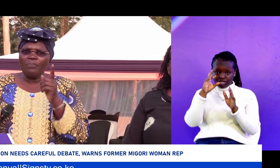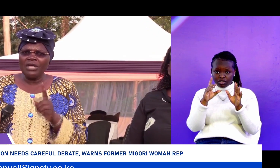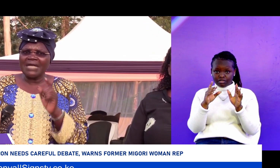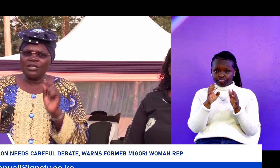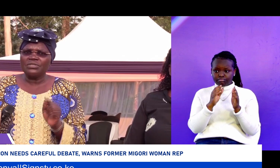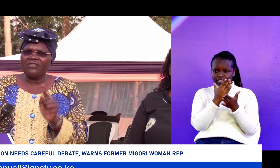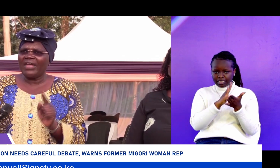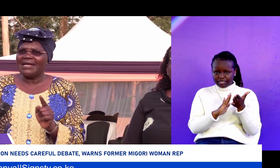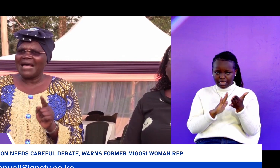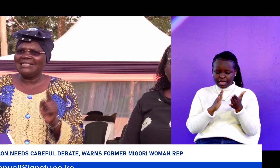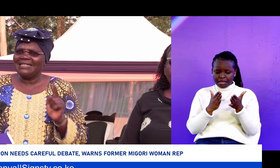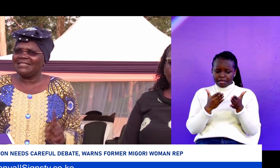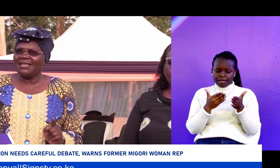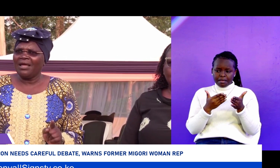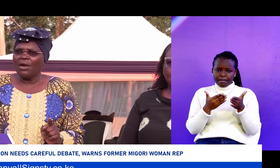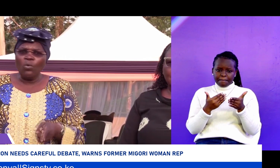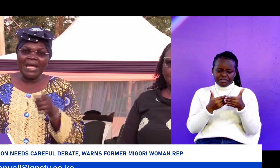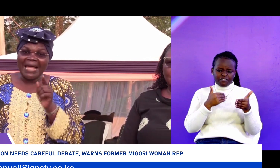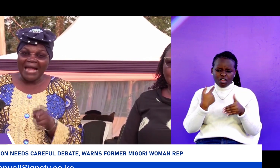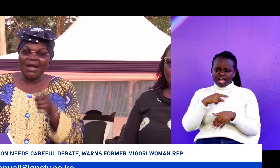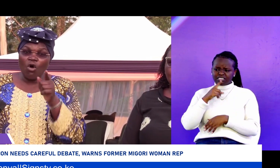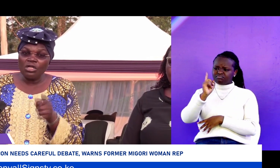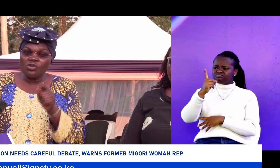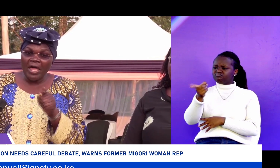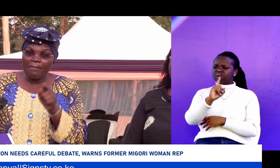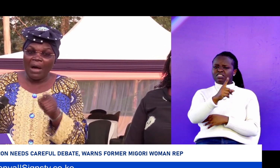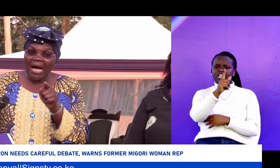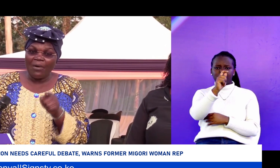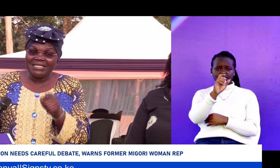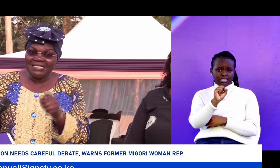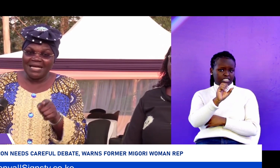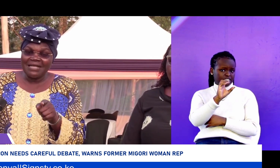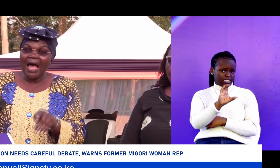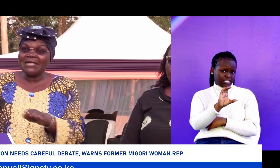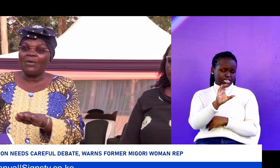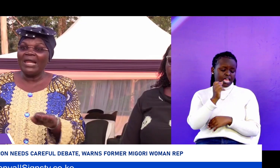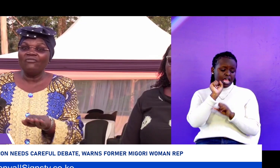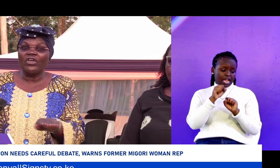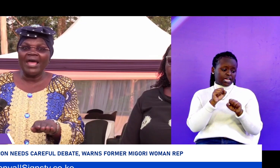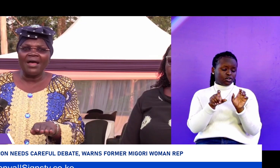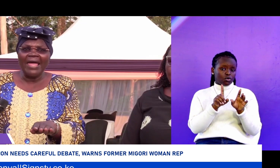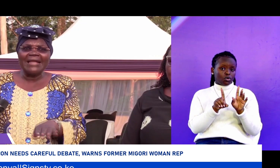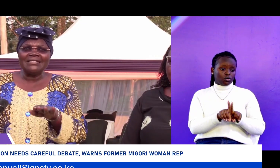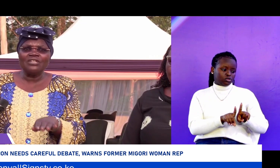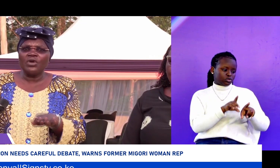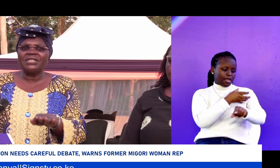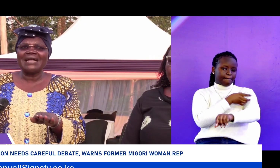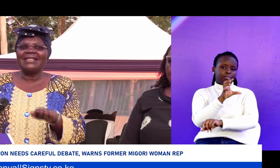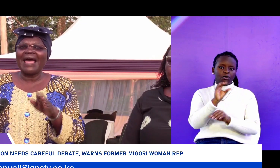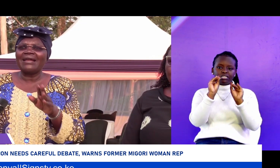point accusing fingers at TSC, we can also empower our teachers at our level here and see to it that they are